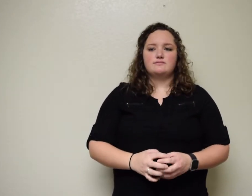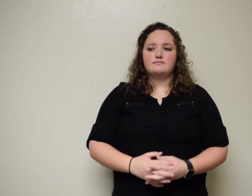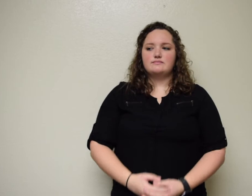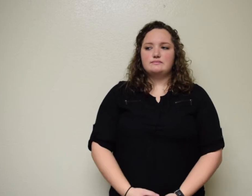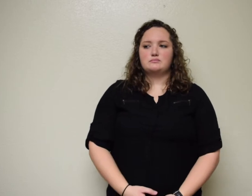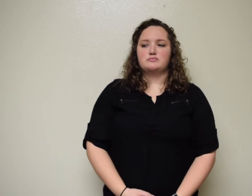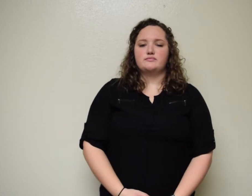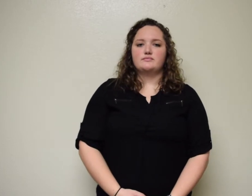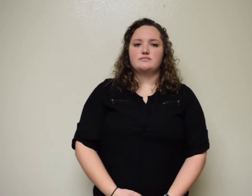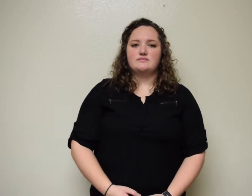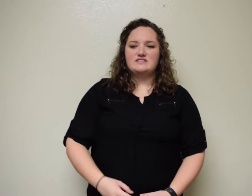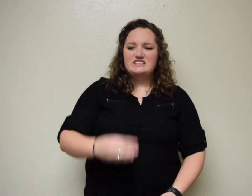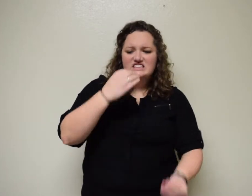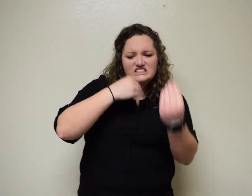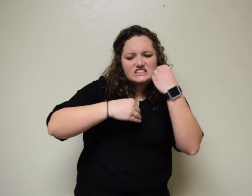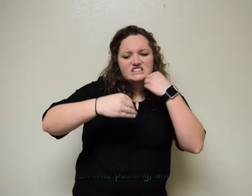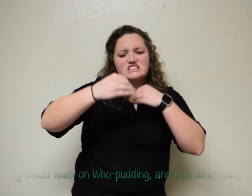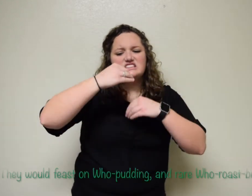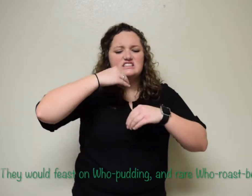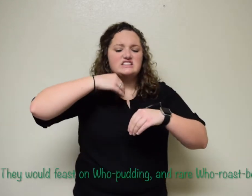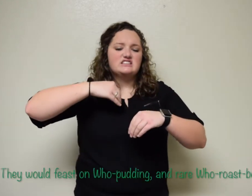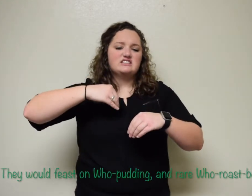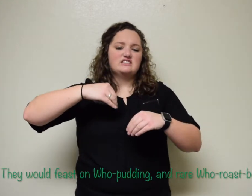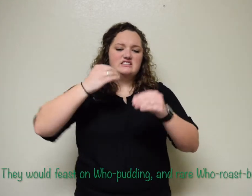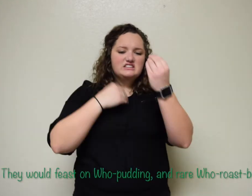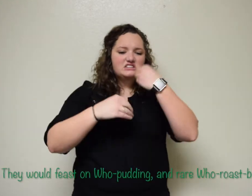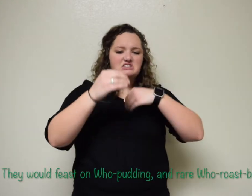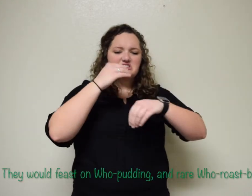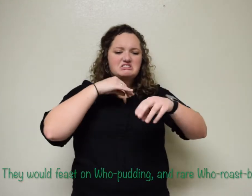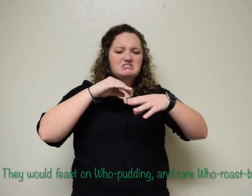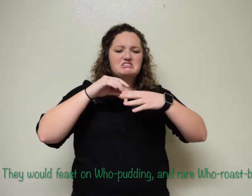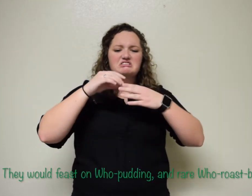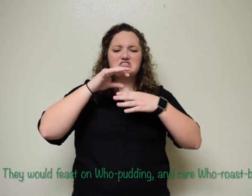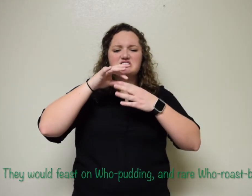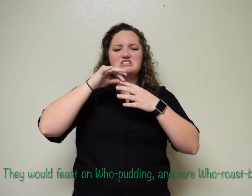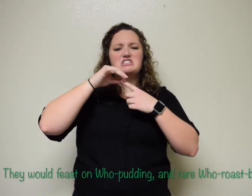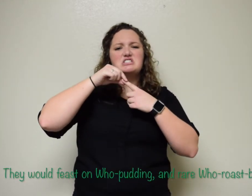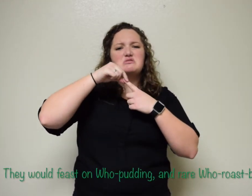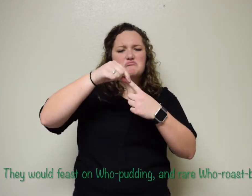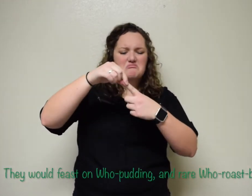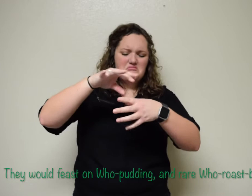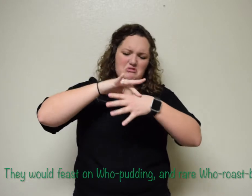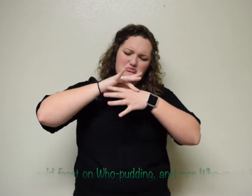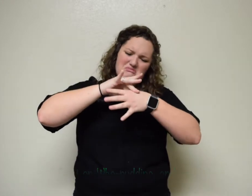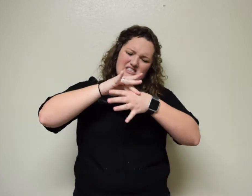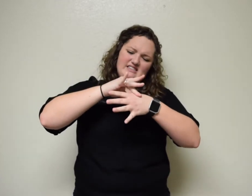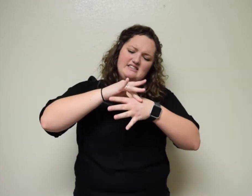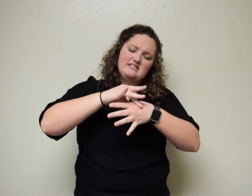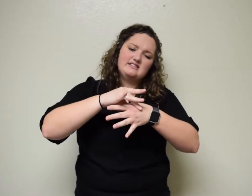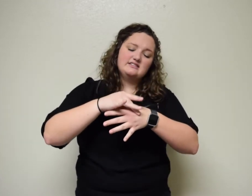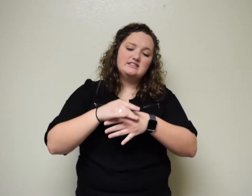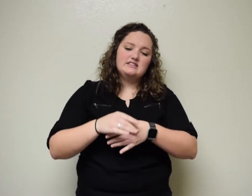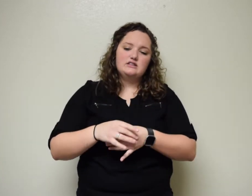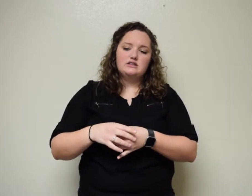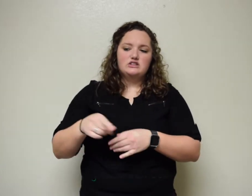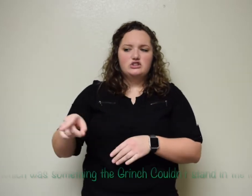They would feast on who pudding, and rail who roast beast. Which was something the Grinch